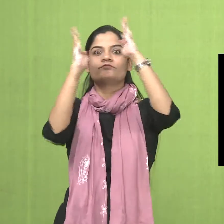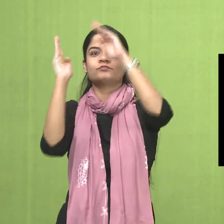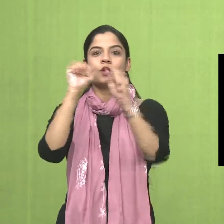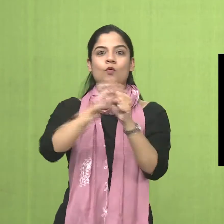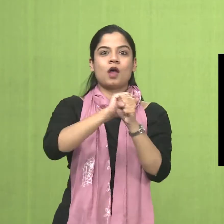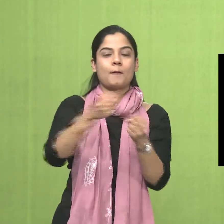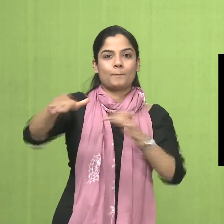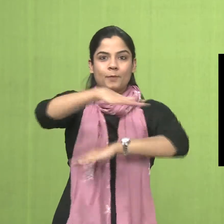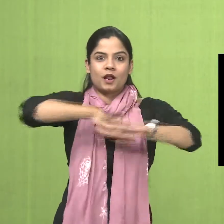in this chapter.